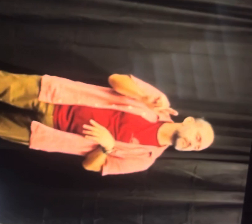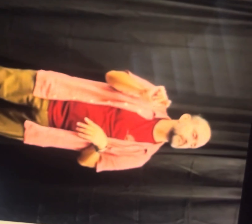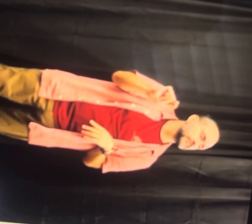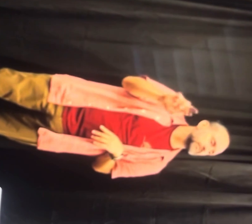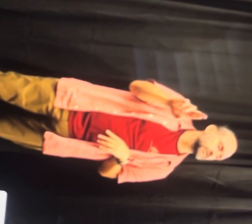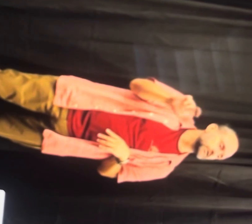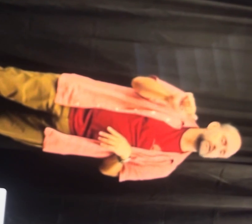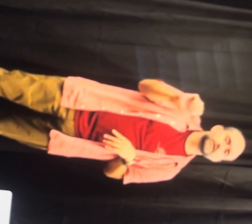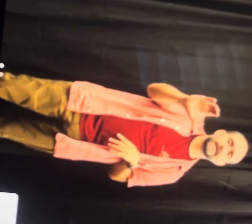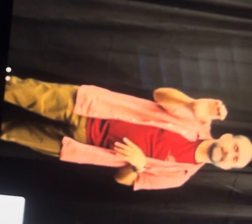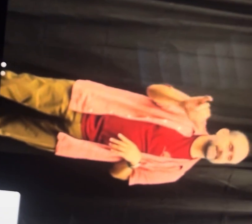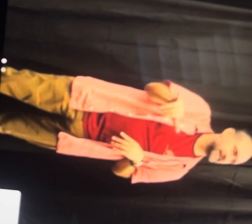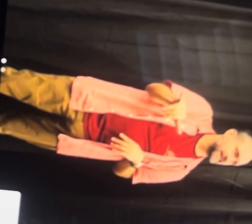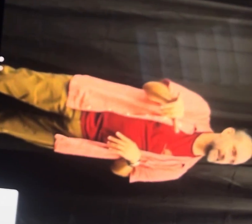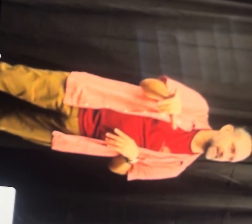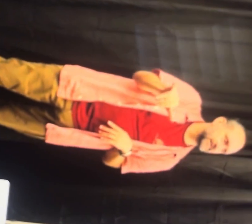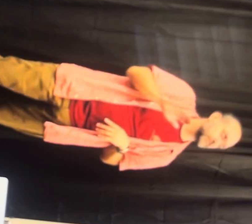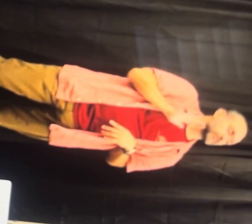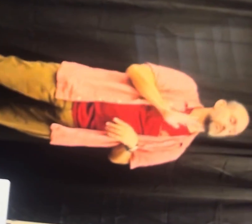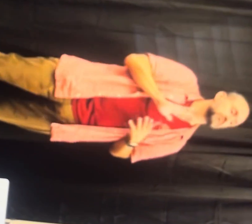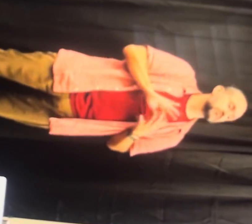Zoom person said, Tracy,